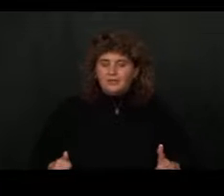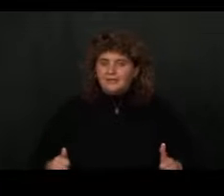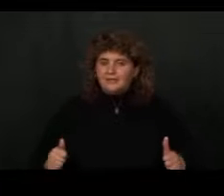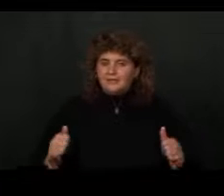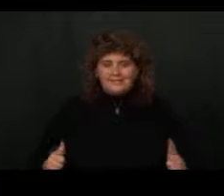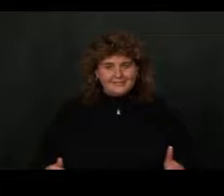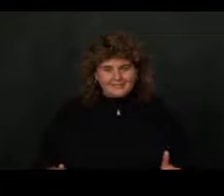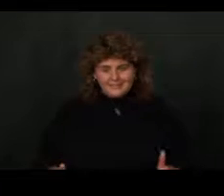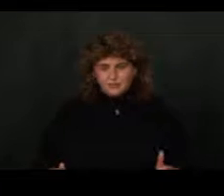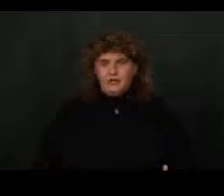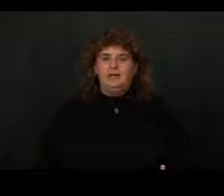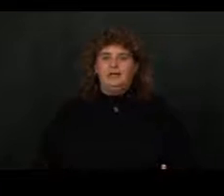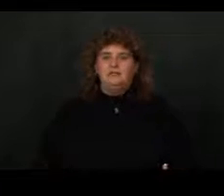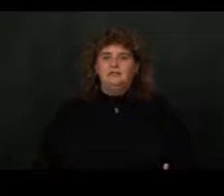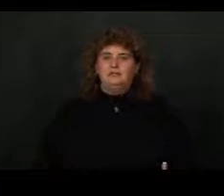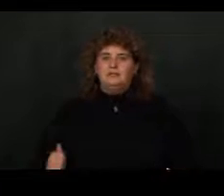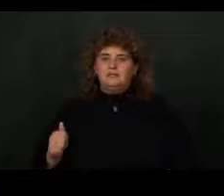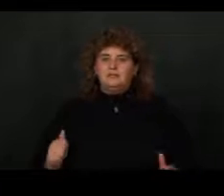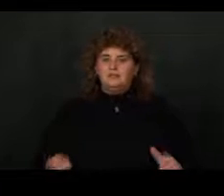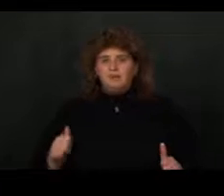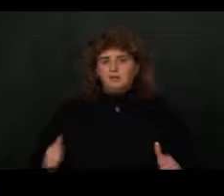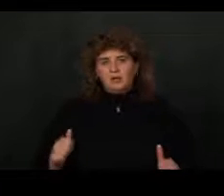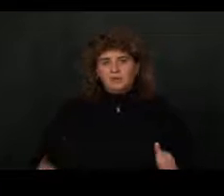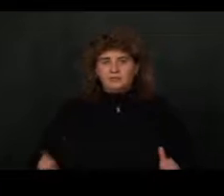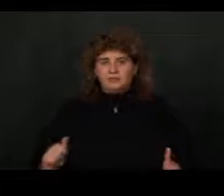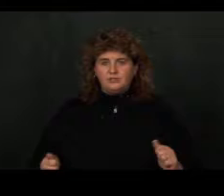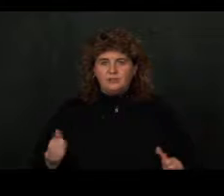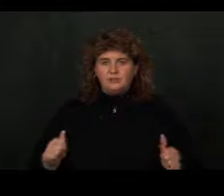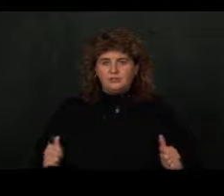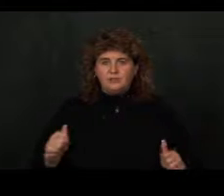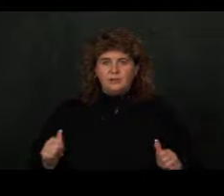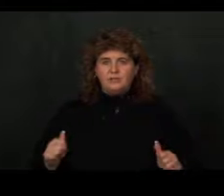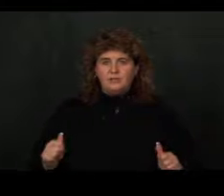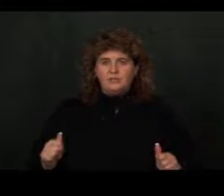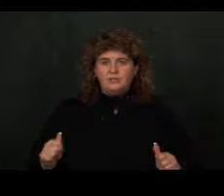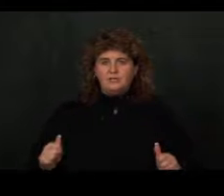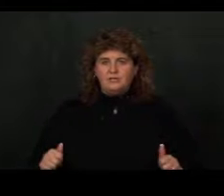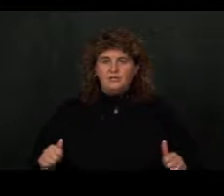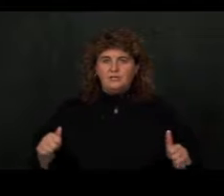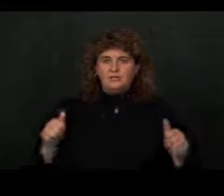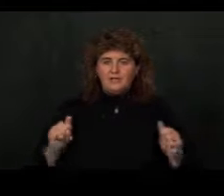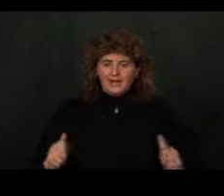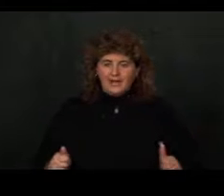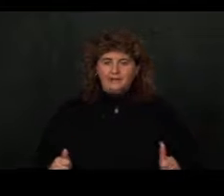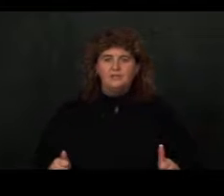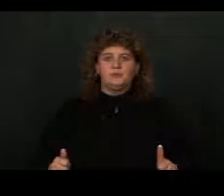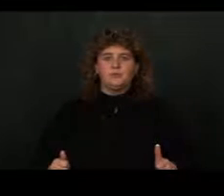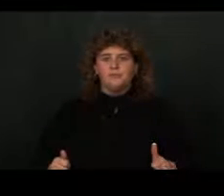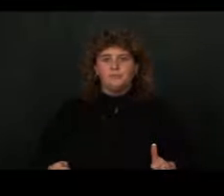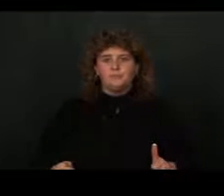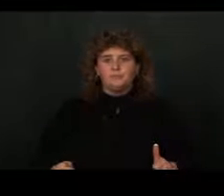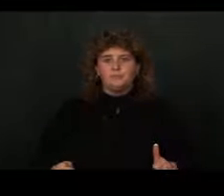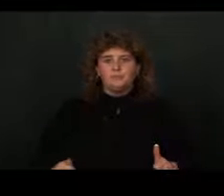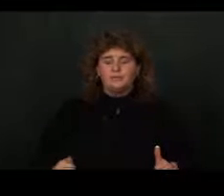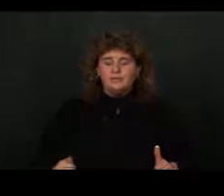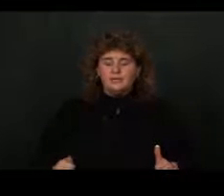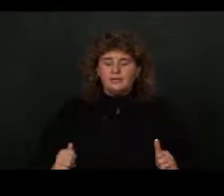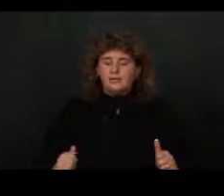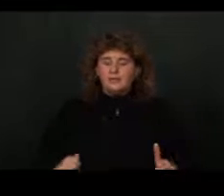the easiest way to differentiate between staph and strep is by the catalase reaction, all right? And here's